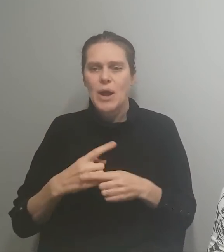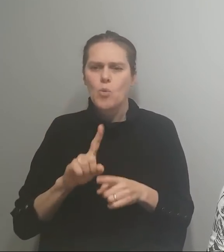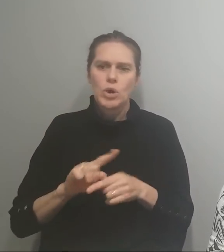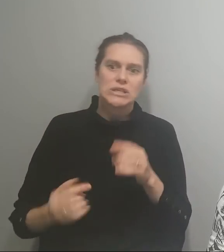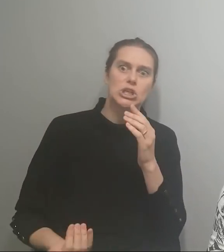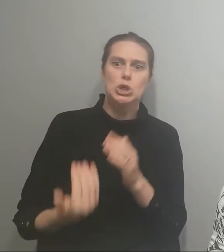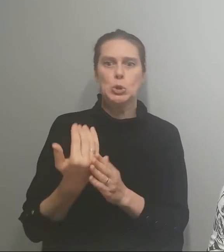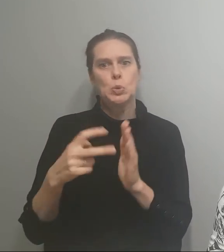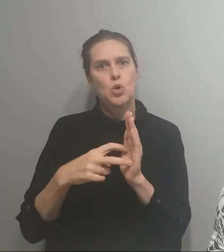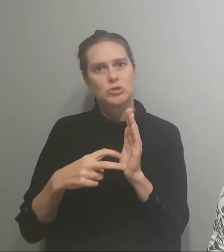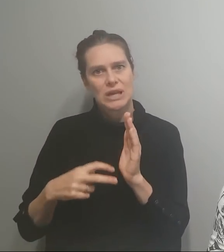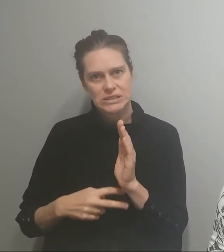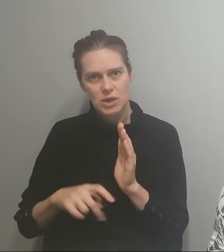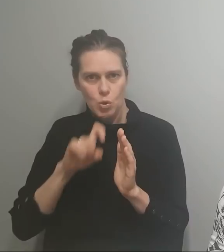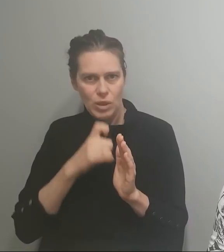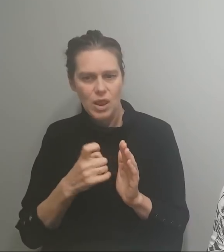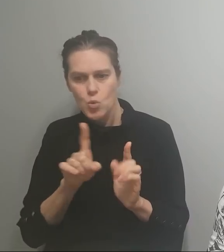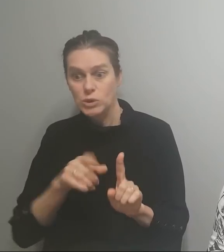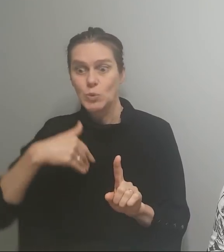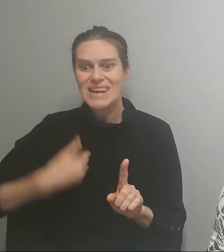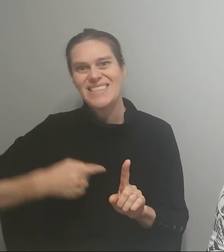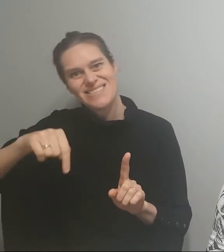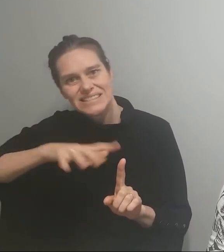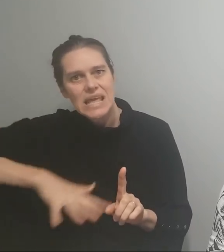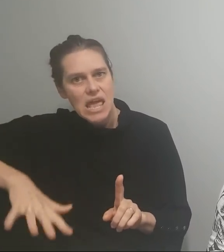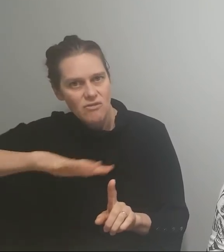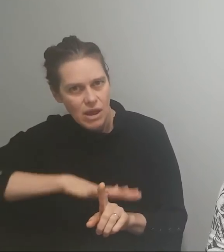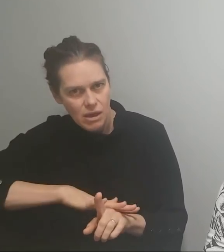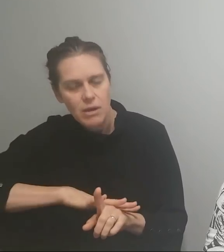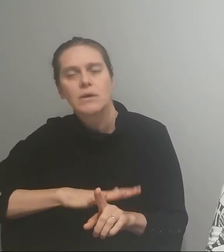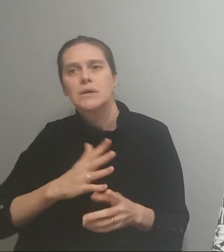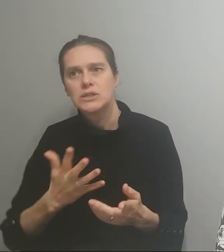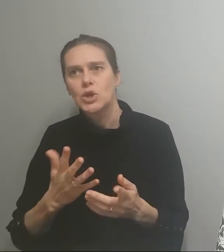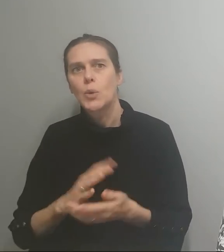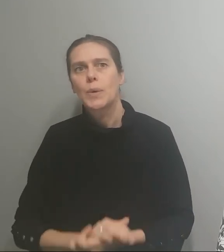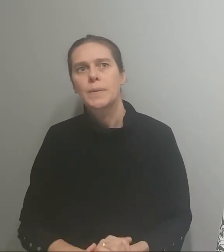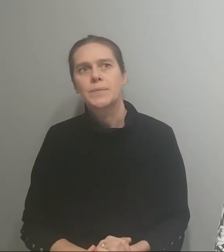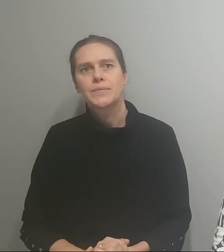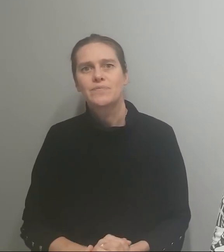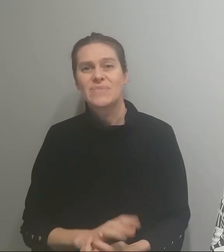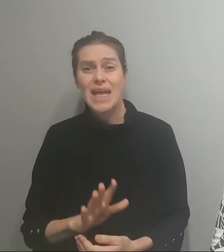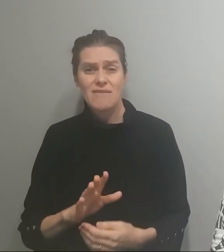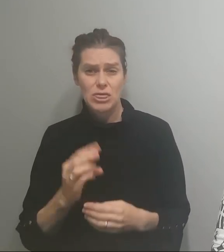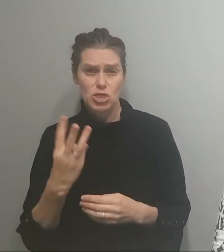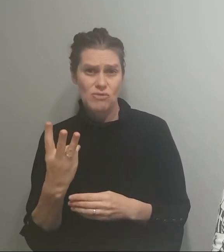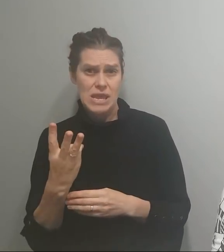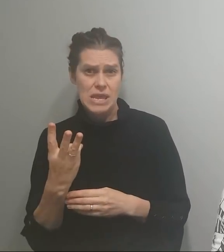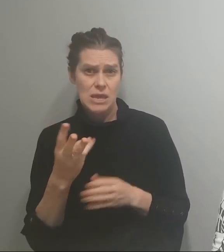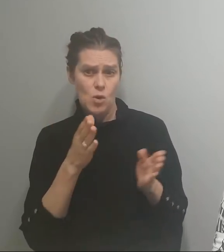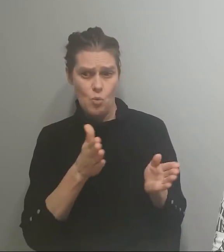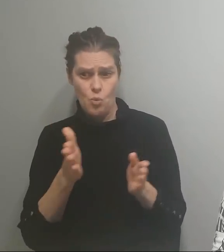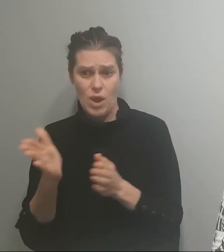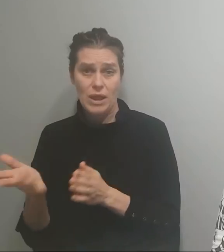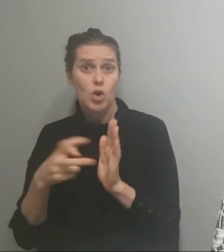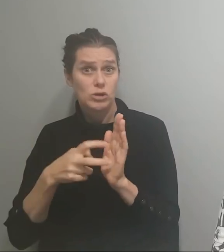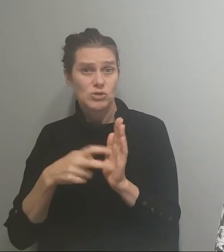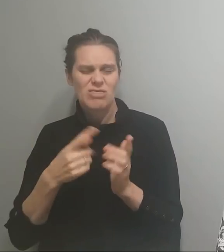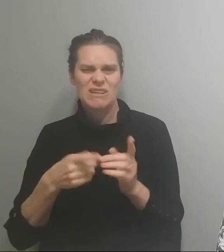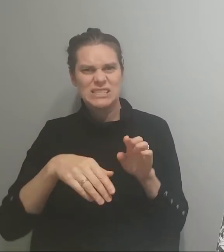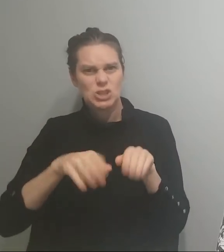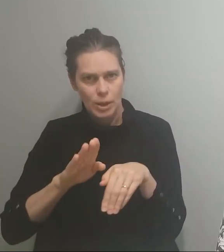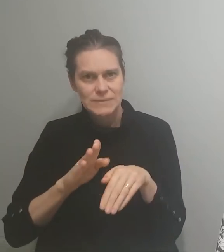those that we will need in the mid-central region. And there's kind of three types that we will be doing there.